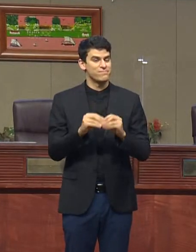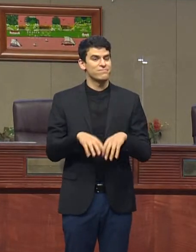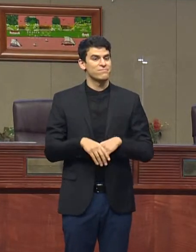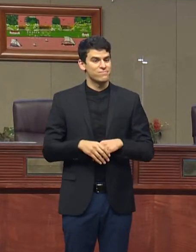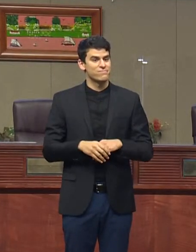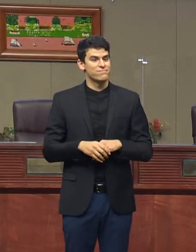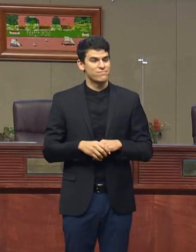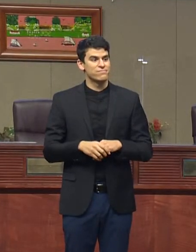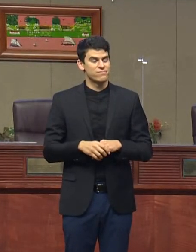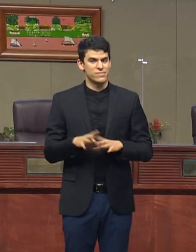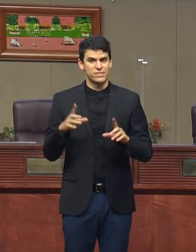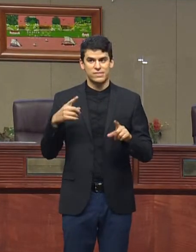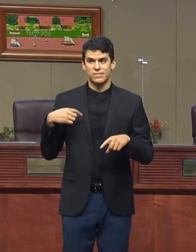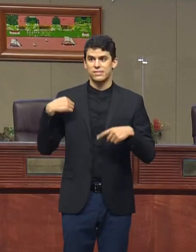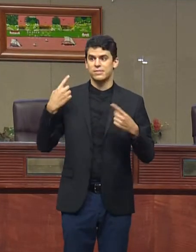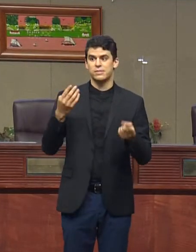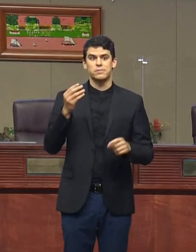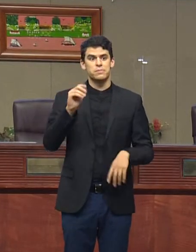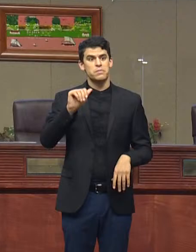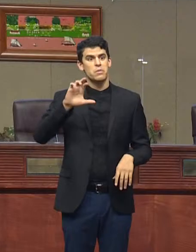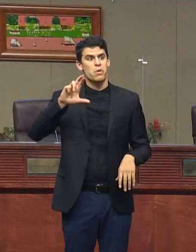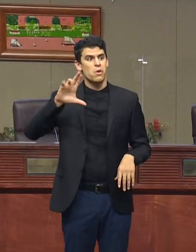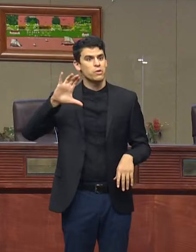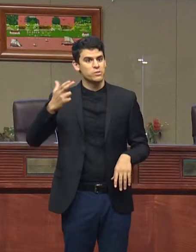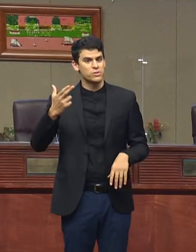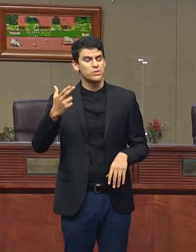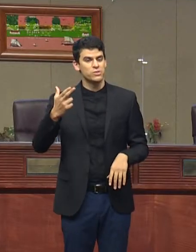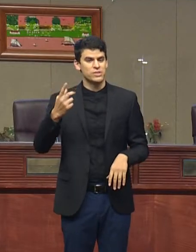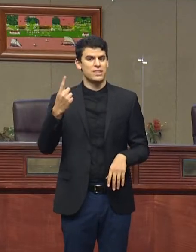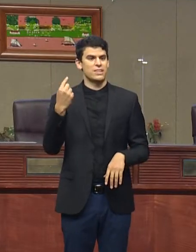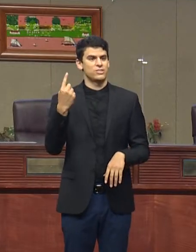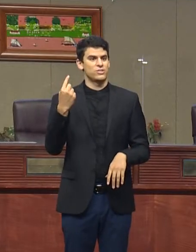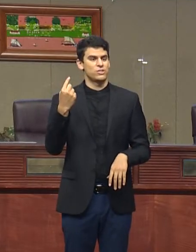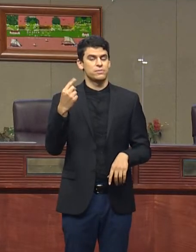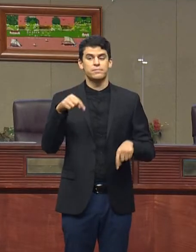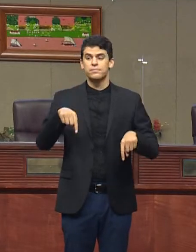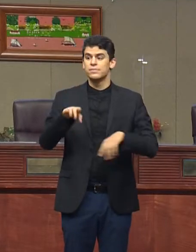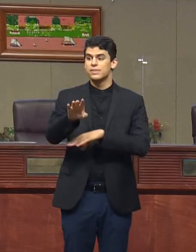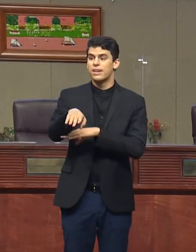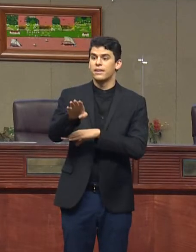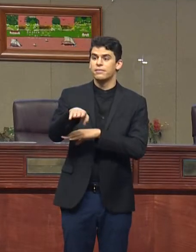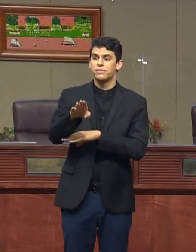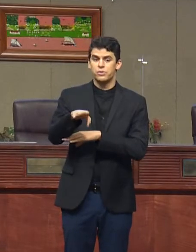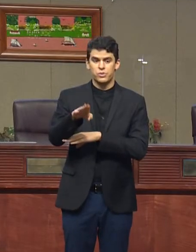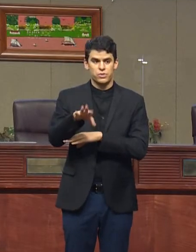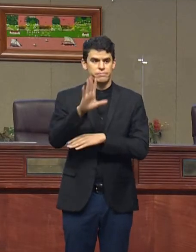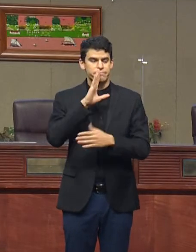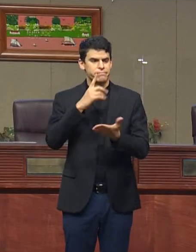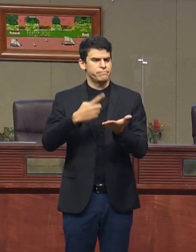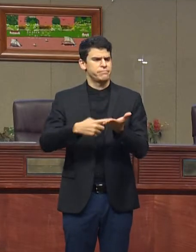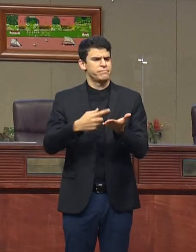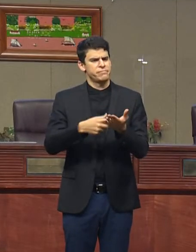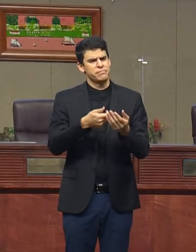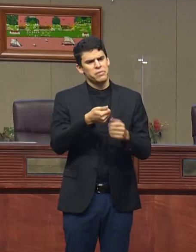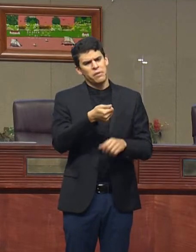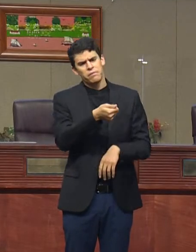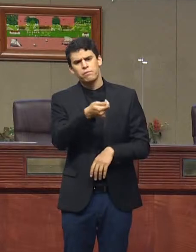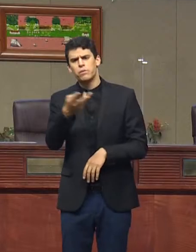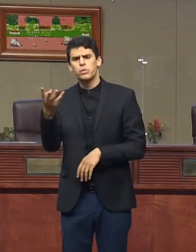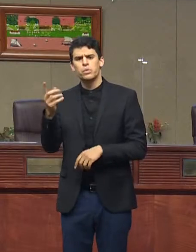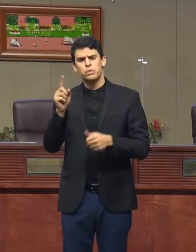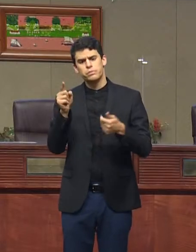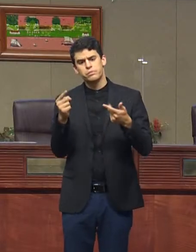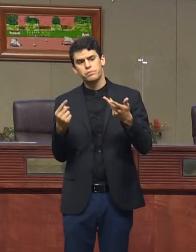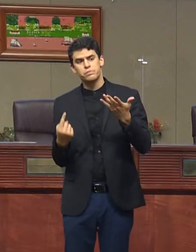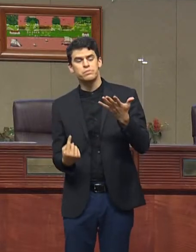a state of emergency a little over a year ago. This afternoon, I'm going to talk about a number of things. We're going to give you